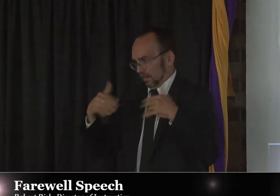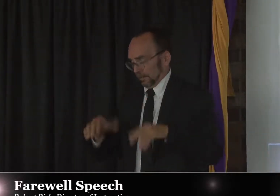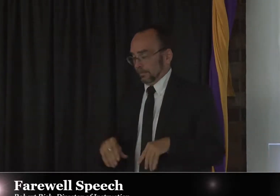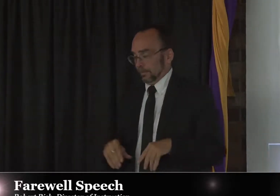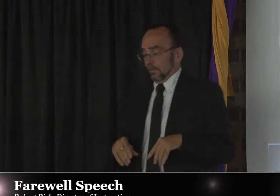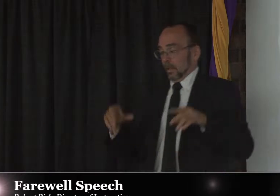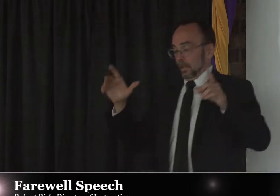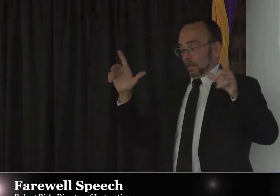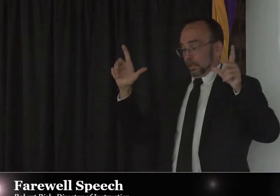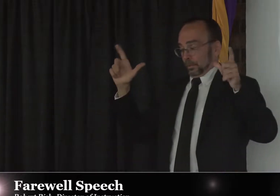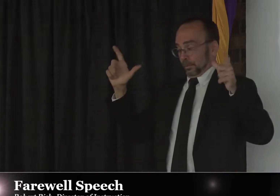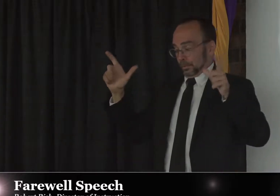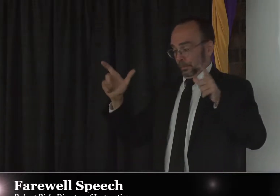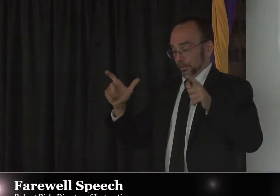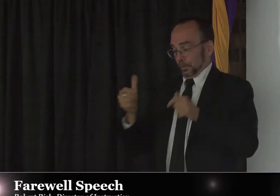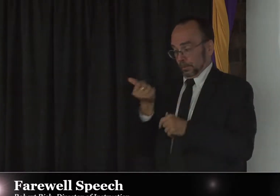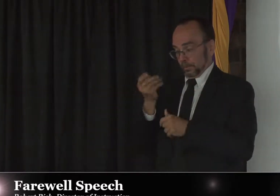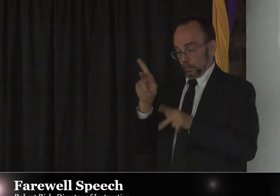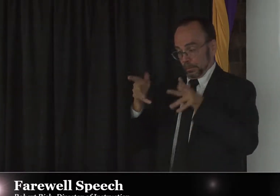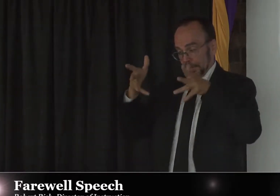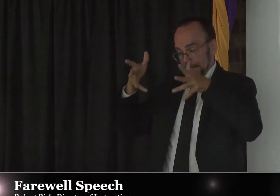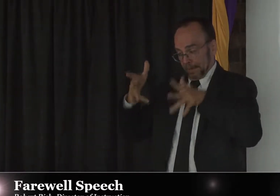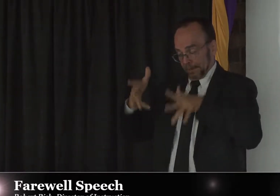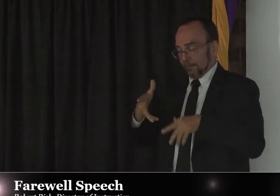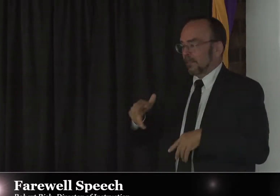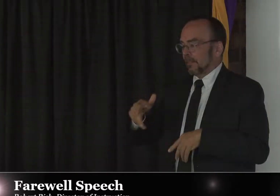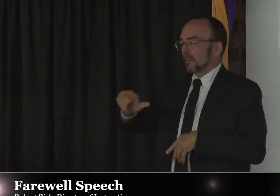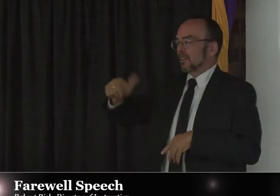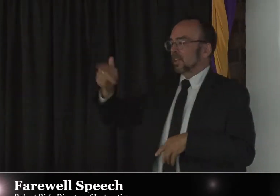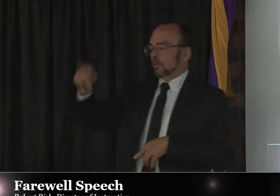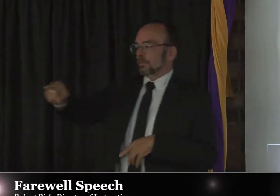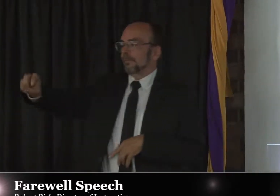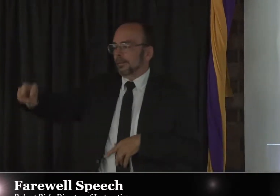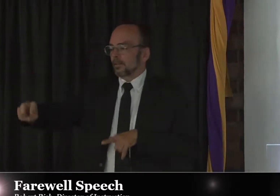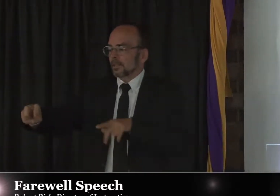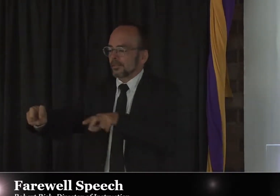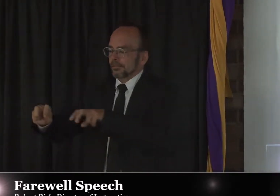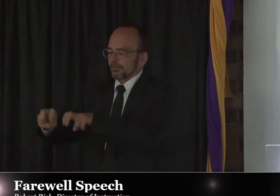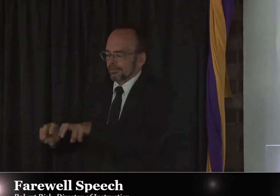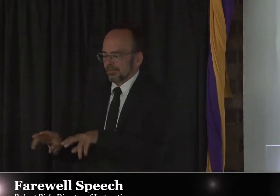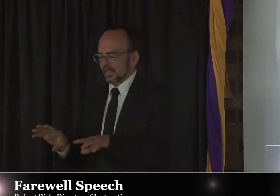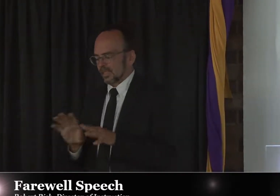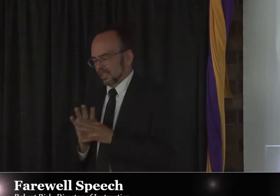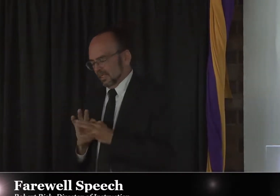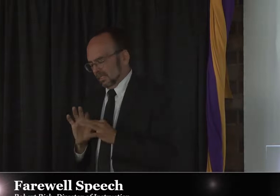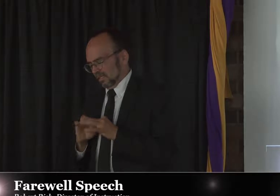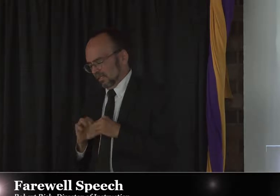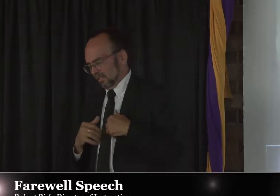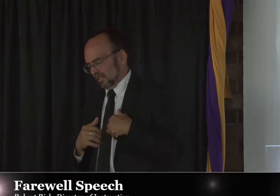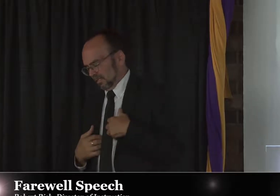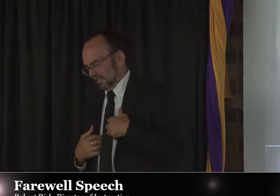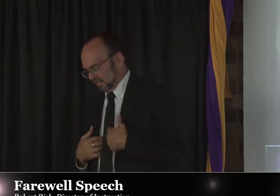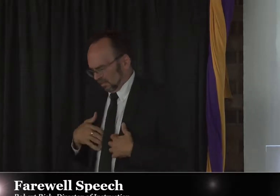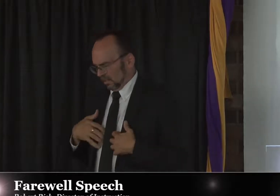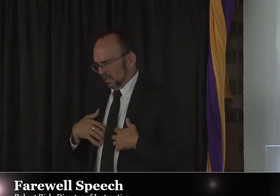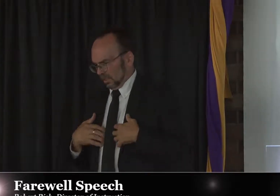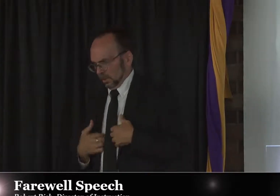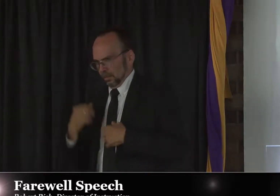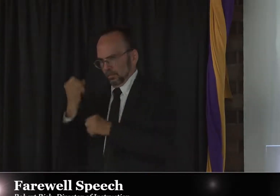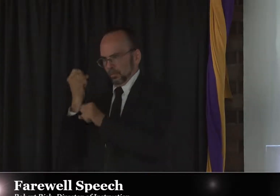was really great. Party dwindled down to a few left of us. And we sat together, and he again